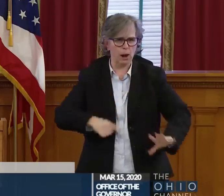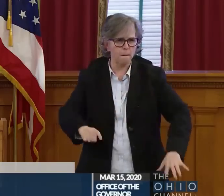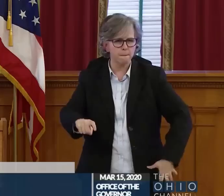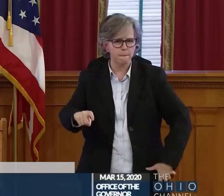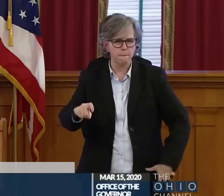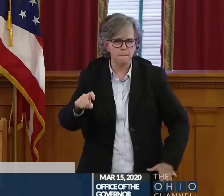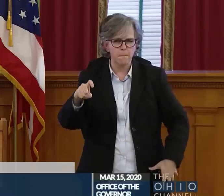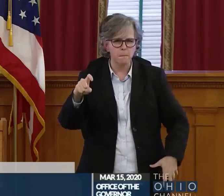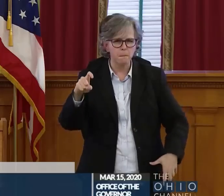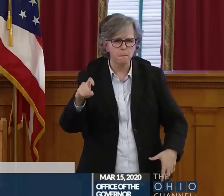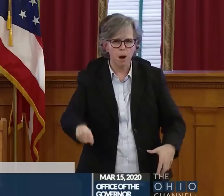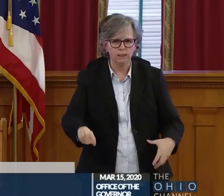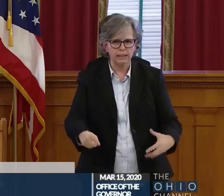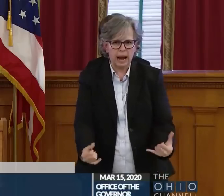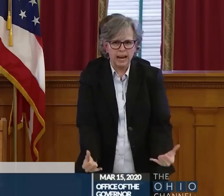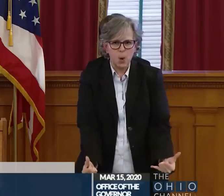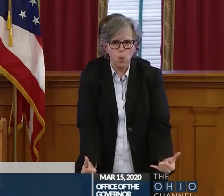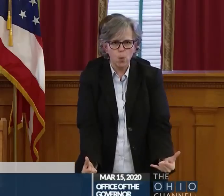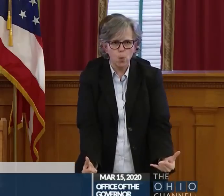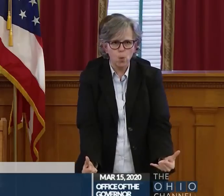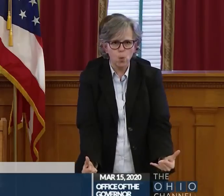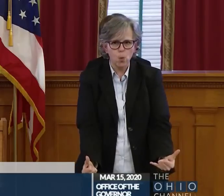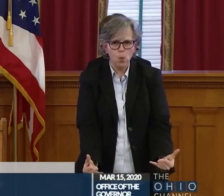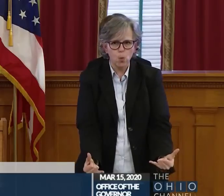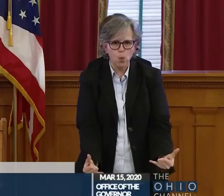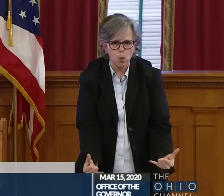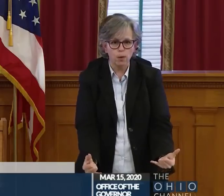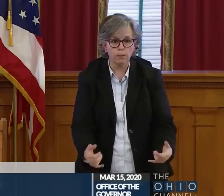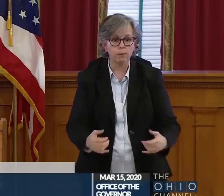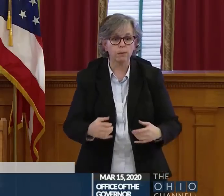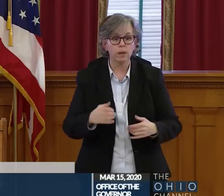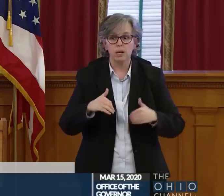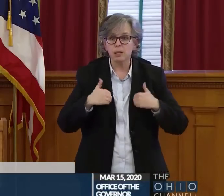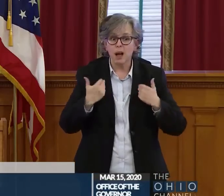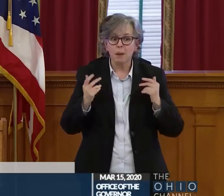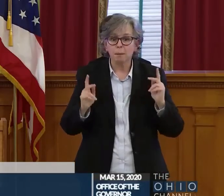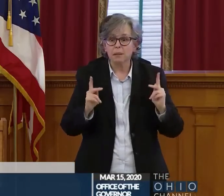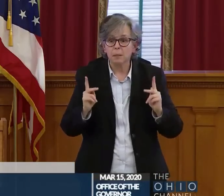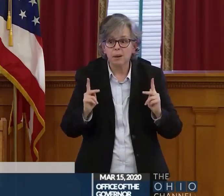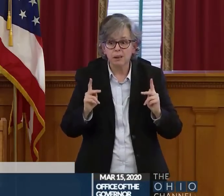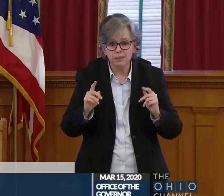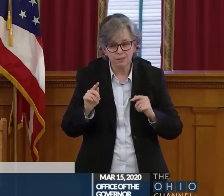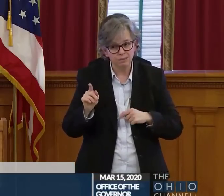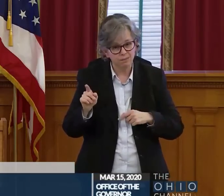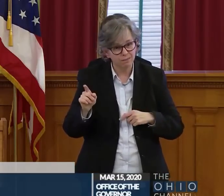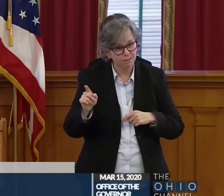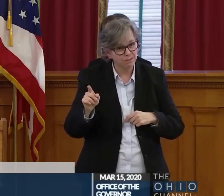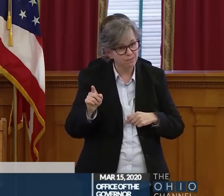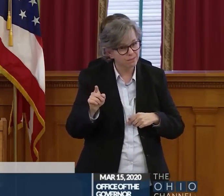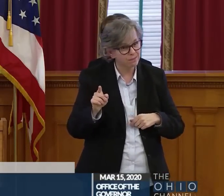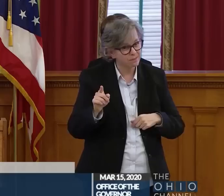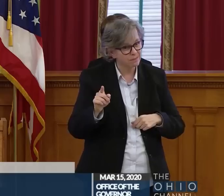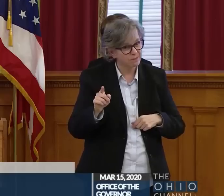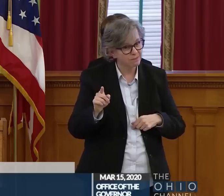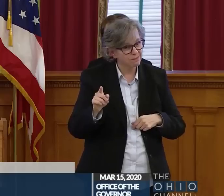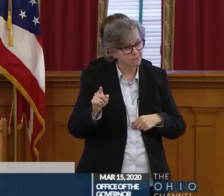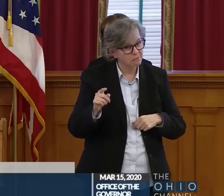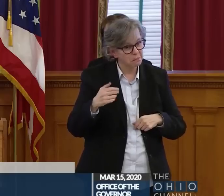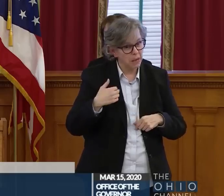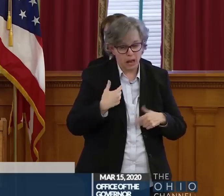and every one of us matters. Young people, I had my first night at home with my husband, and my daughter was